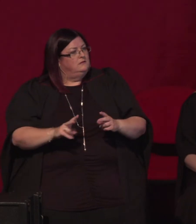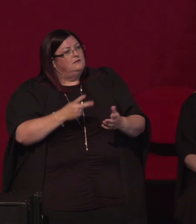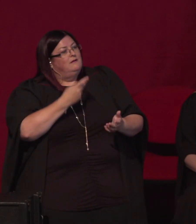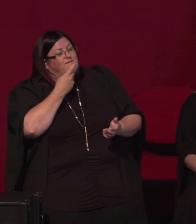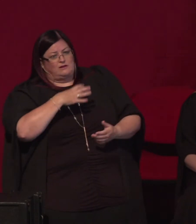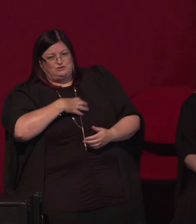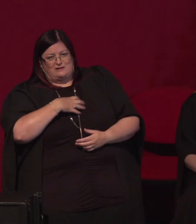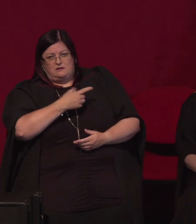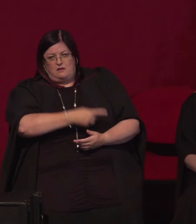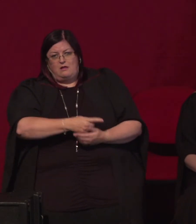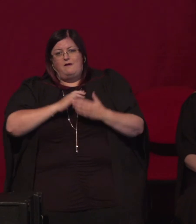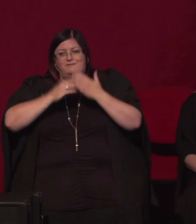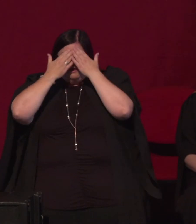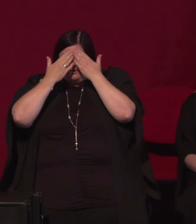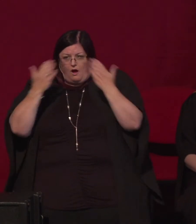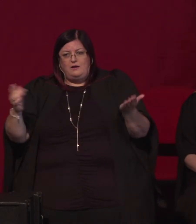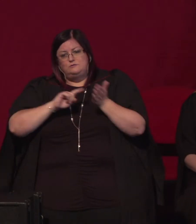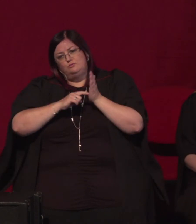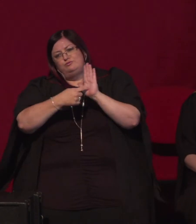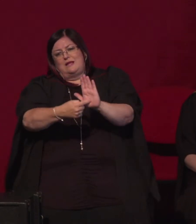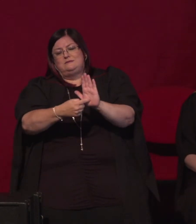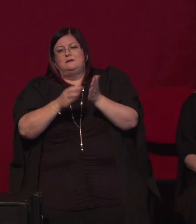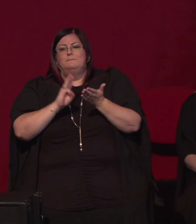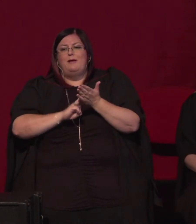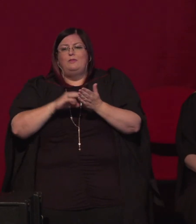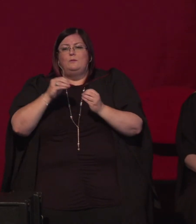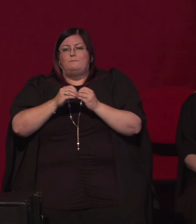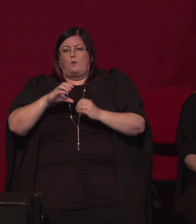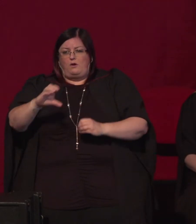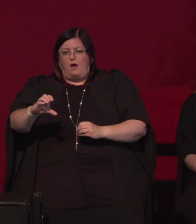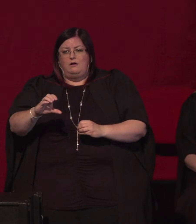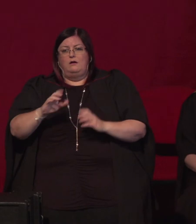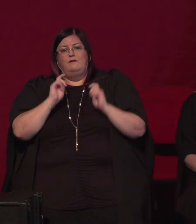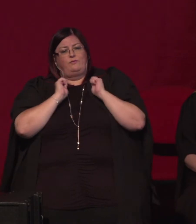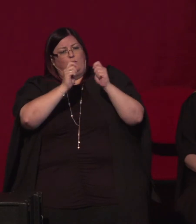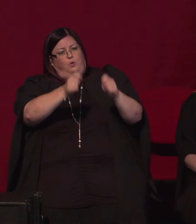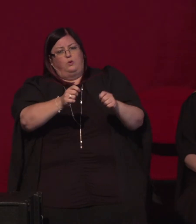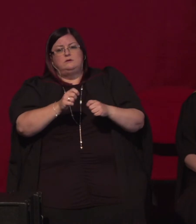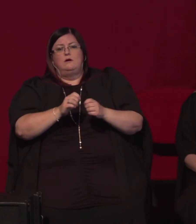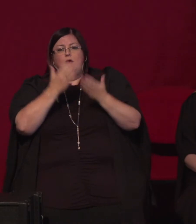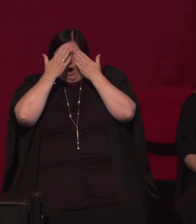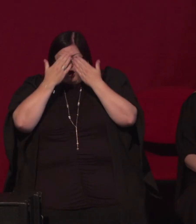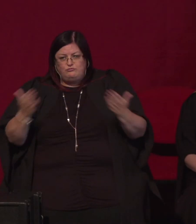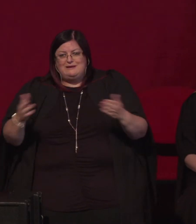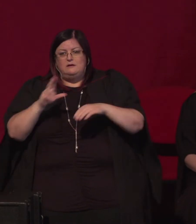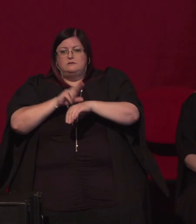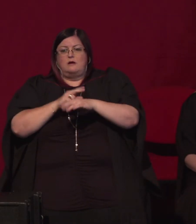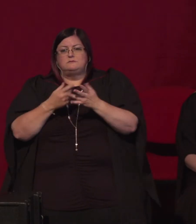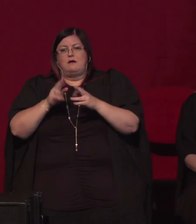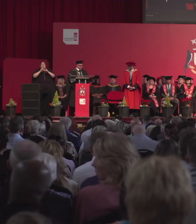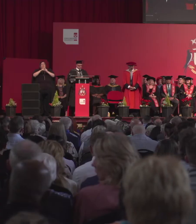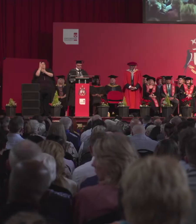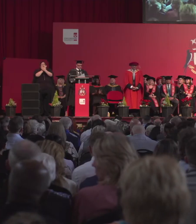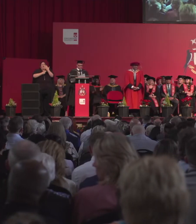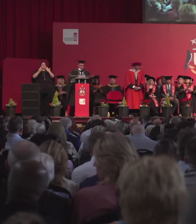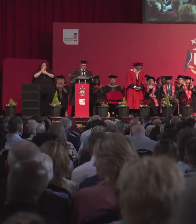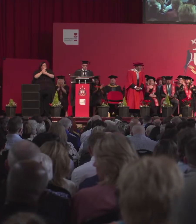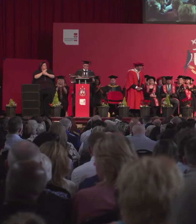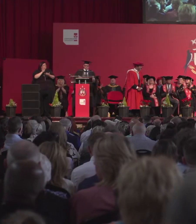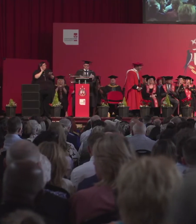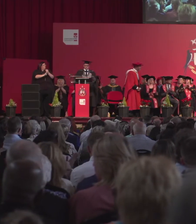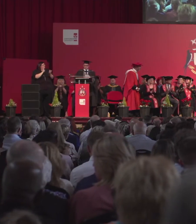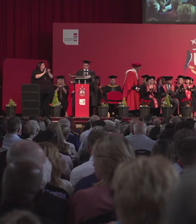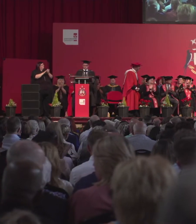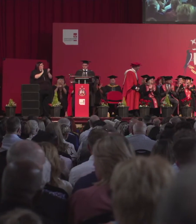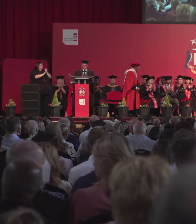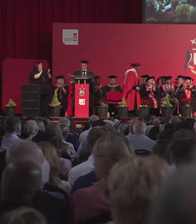Vice-Chancellor, I have the honour of presenting Matthew Bocock for the award of Honorary Doctor of Arts.